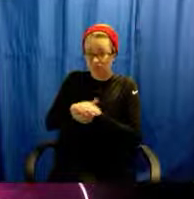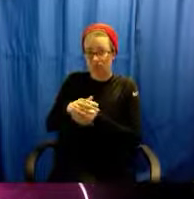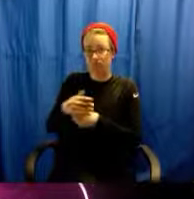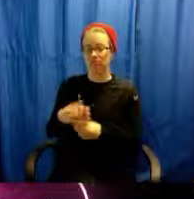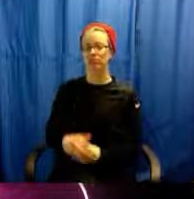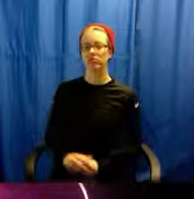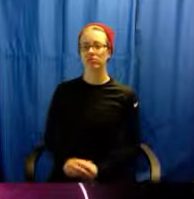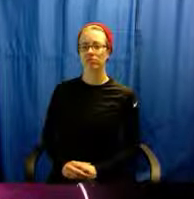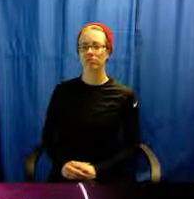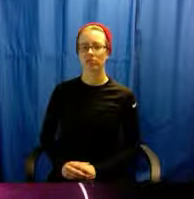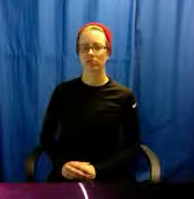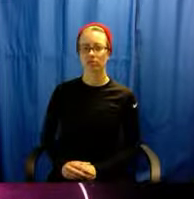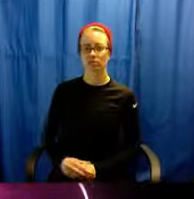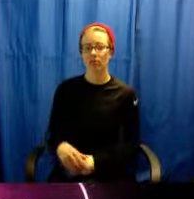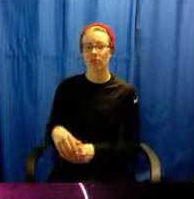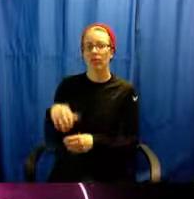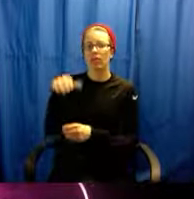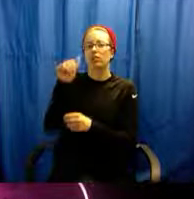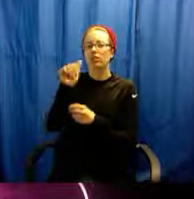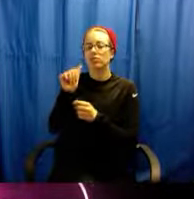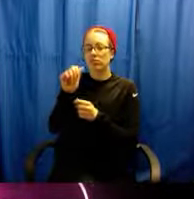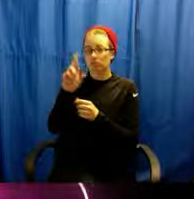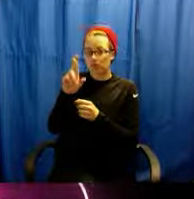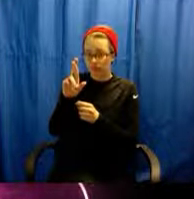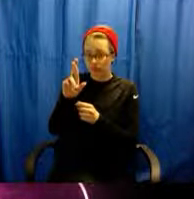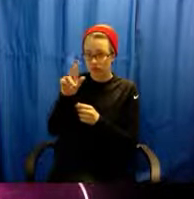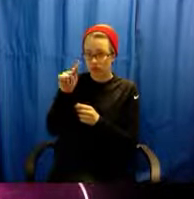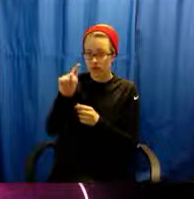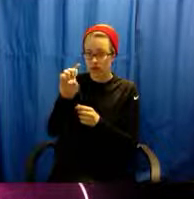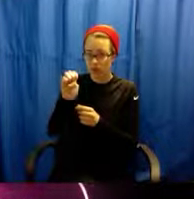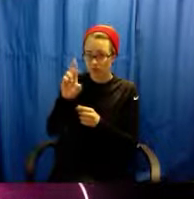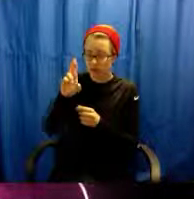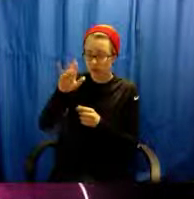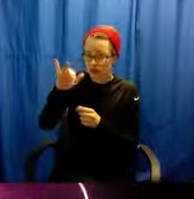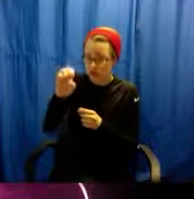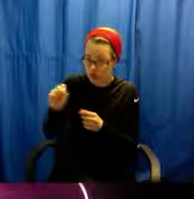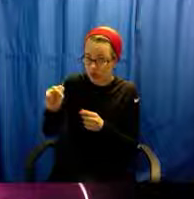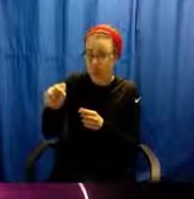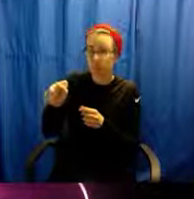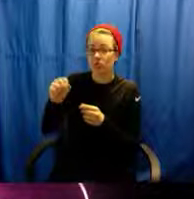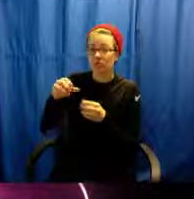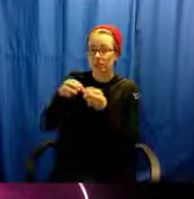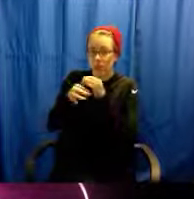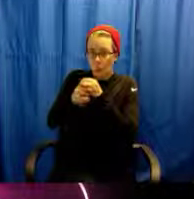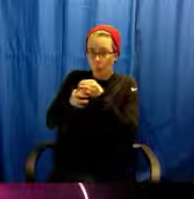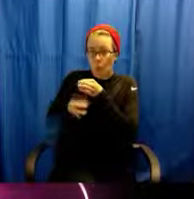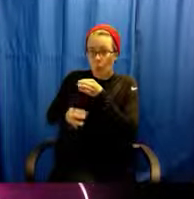Arteries receive blood from the heart, so blood pressure is higher in the arteries.